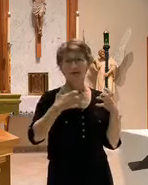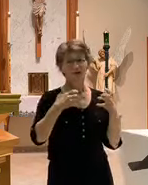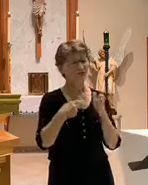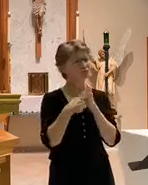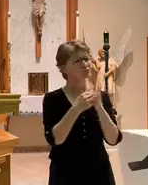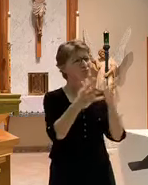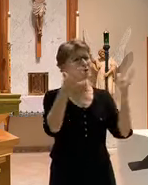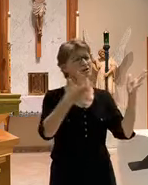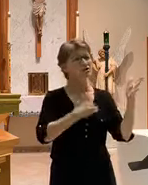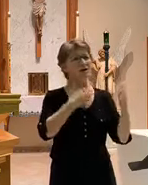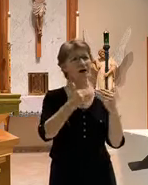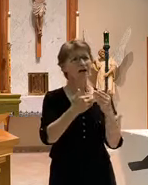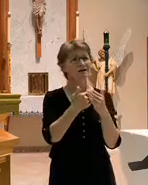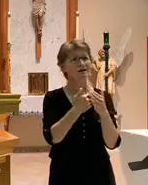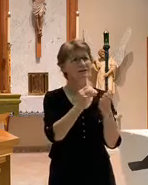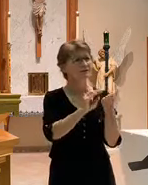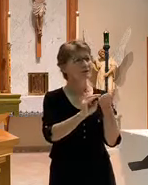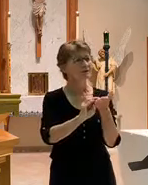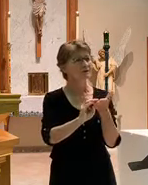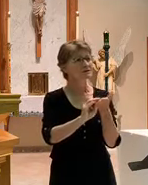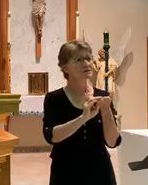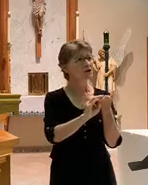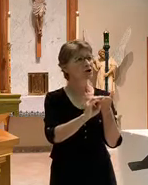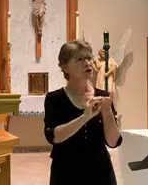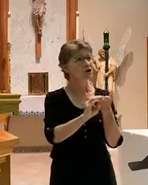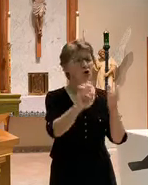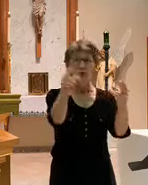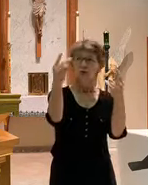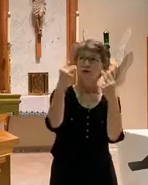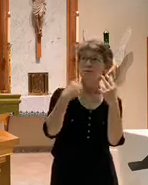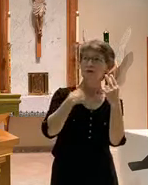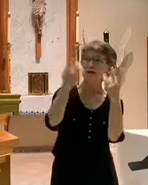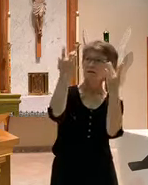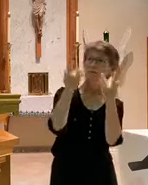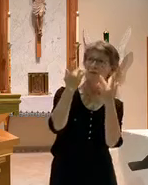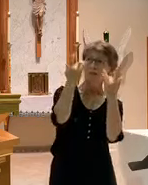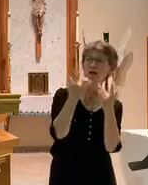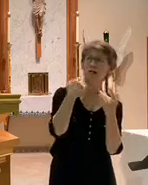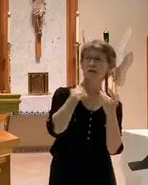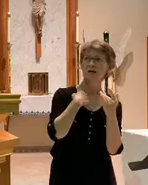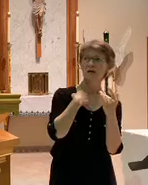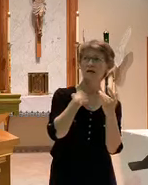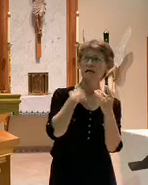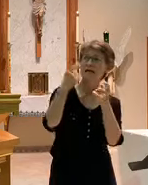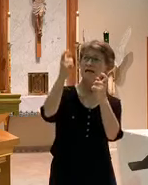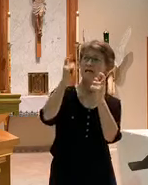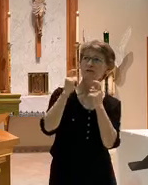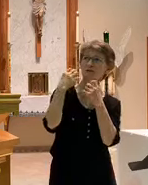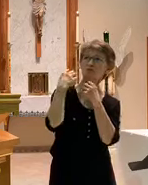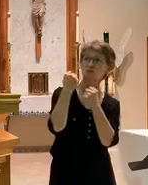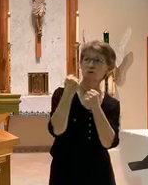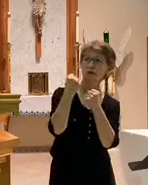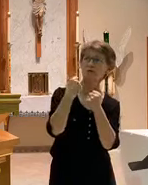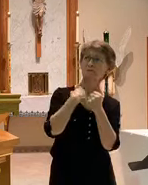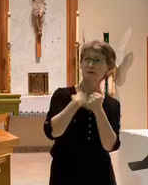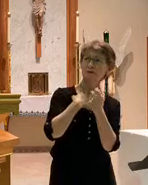and fidelity. Turn toward me and have pity on me. Give your strength to your